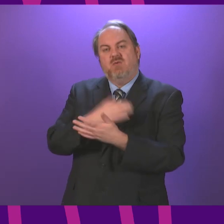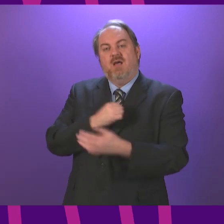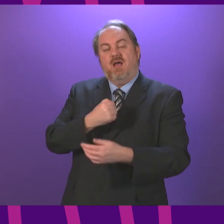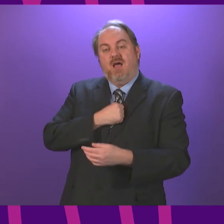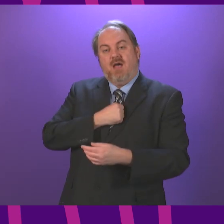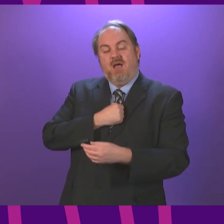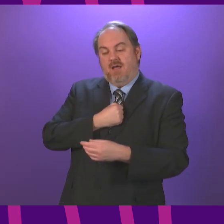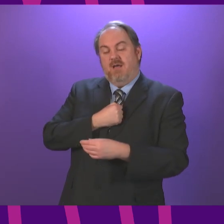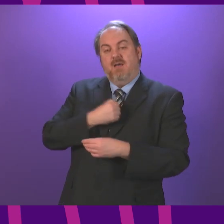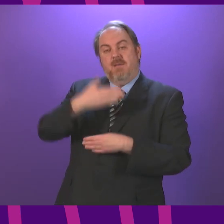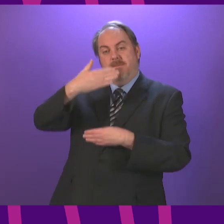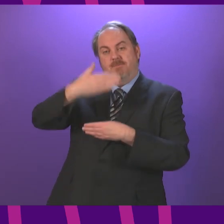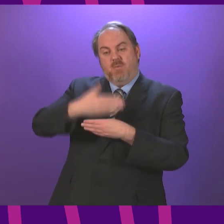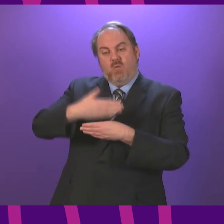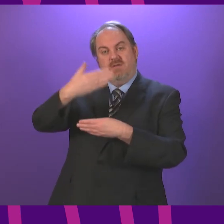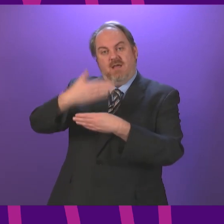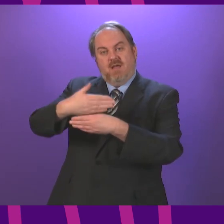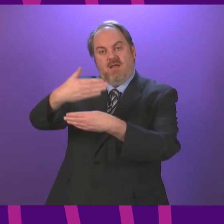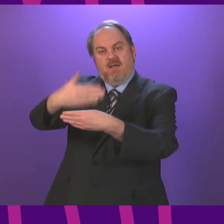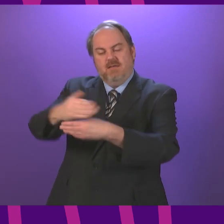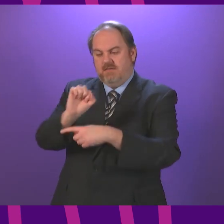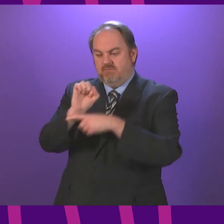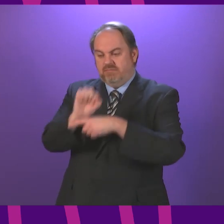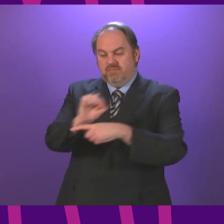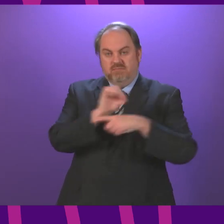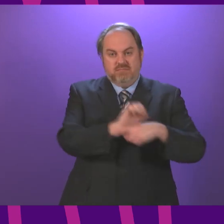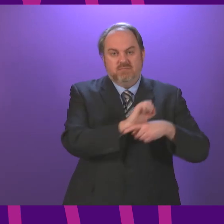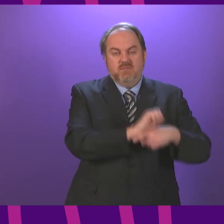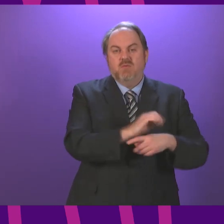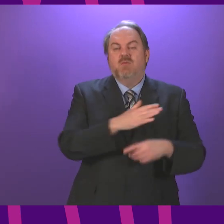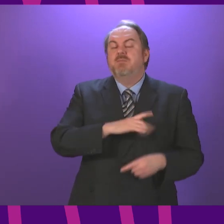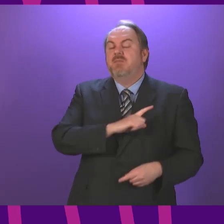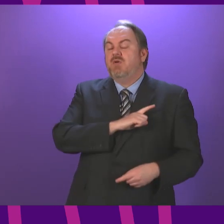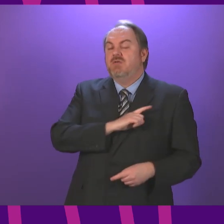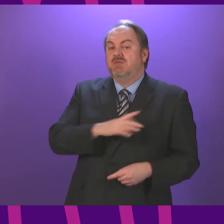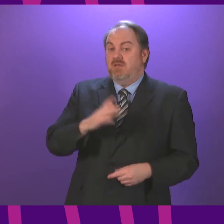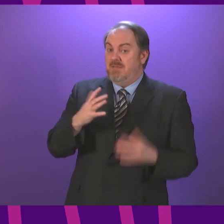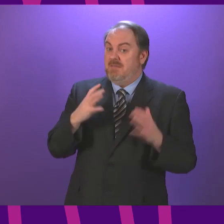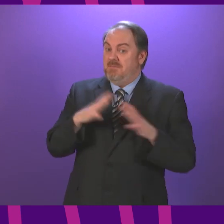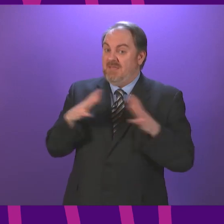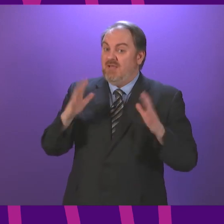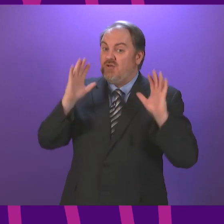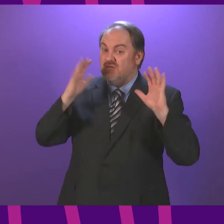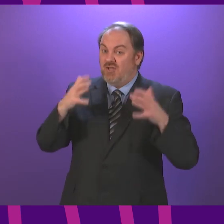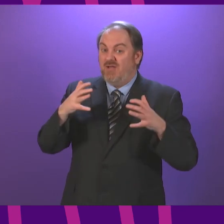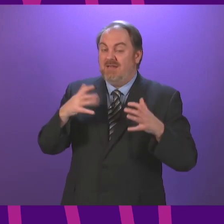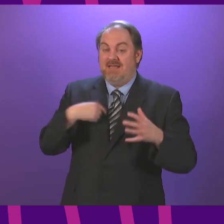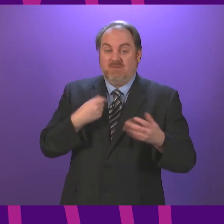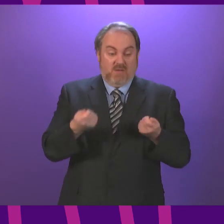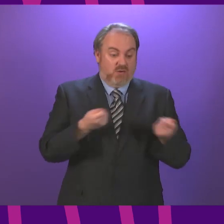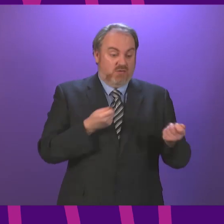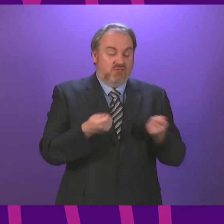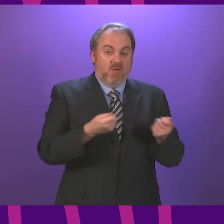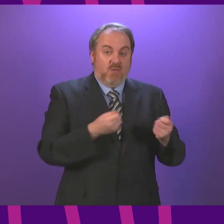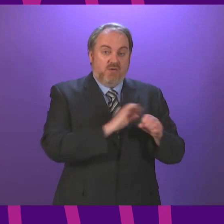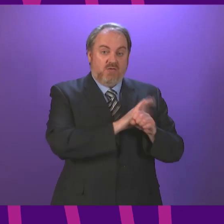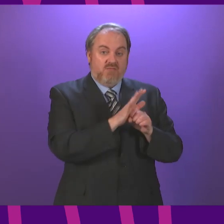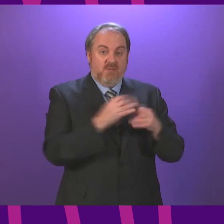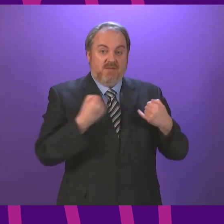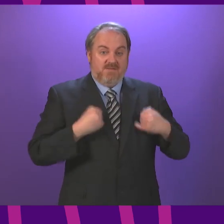are as strict as they need to be. Because it is absolutely the case that the key risk we face as we suppress the virus here